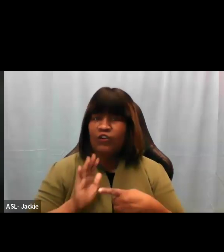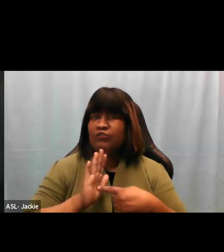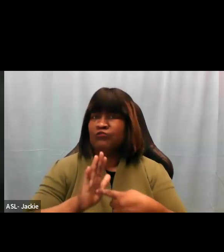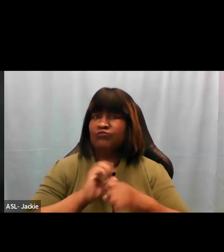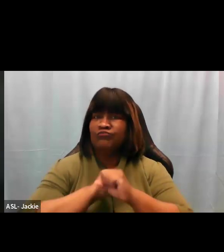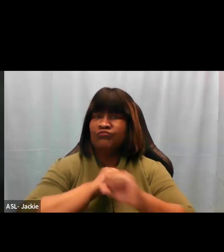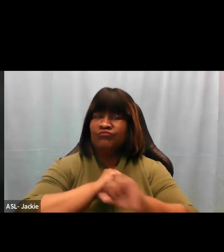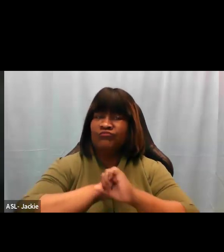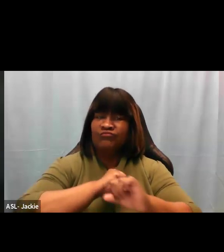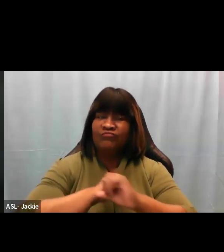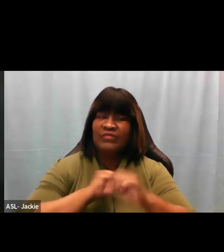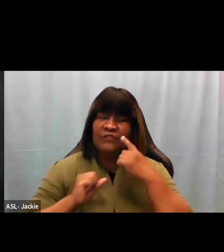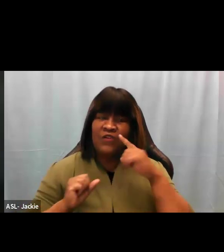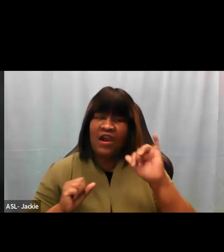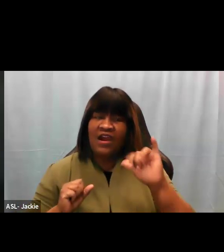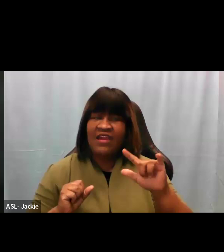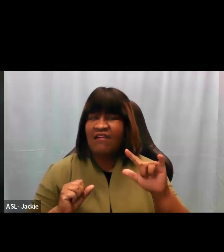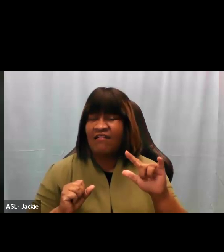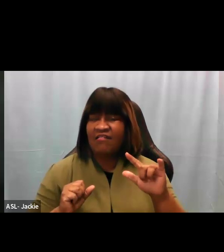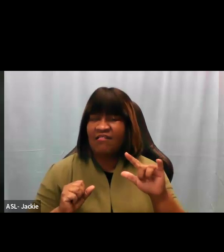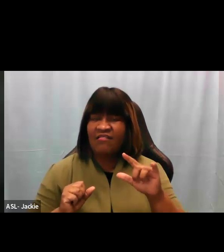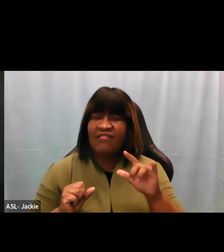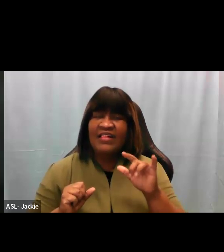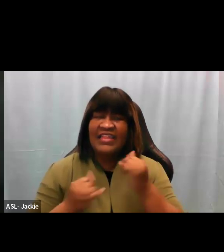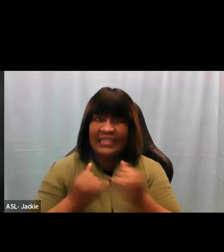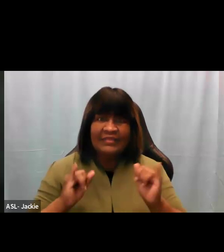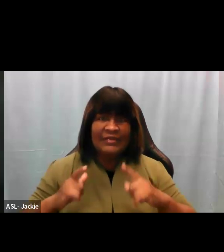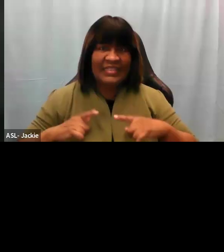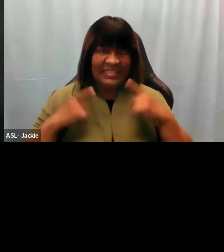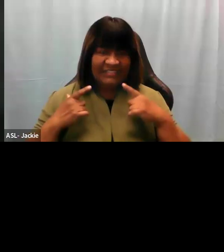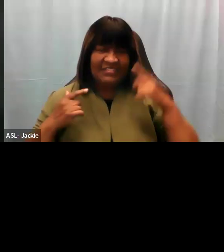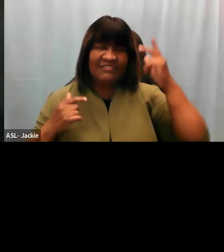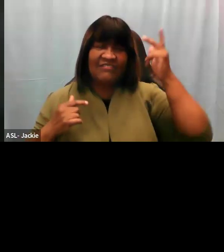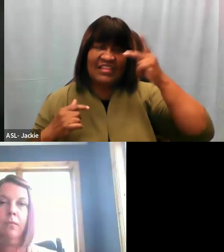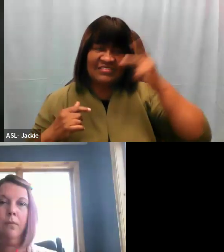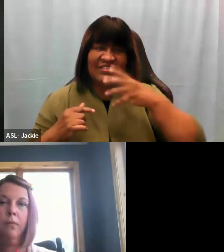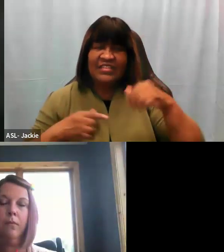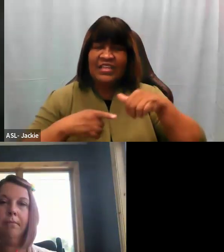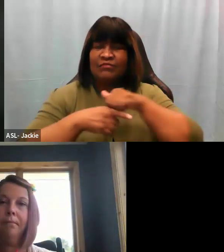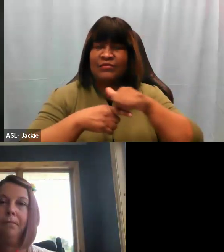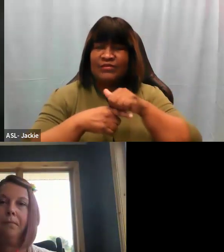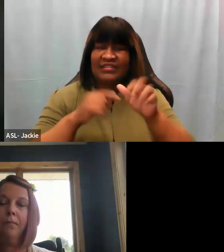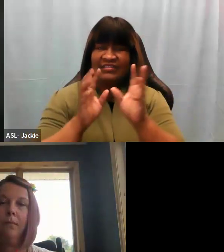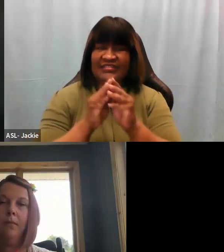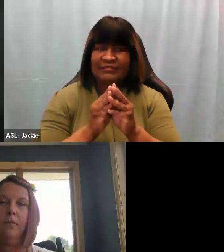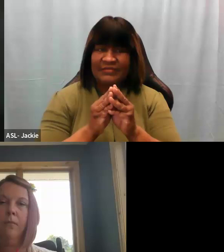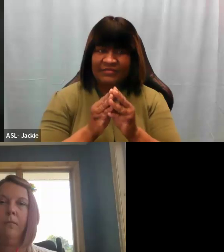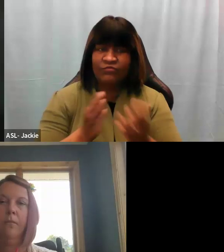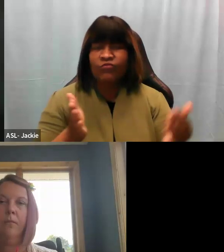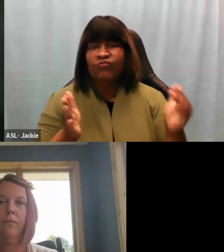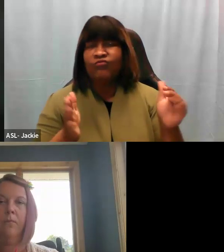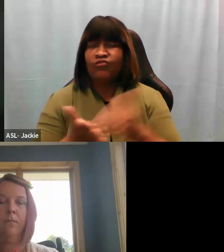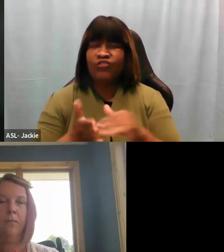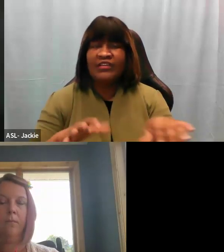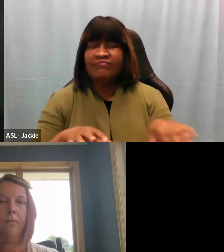for the ILNet or the Independent Living Philosophy and Practice Summit, Reclaiming Our